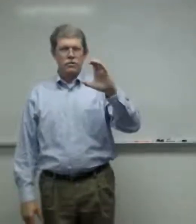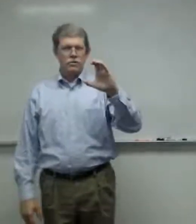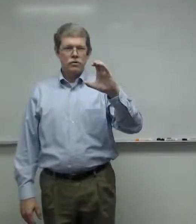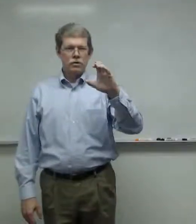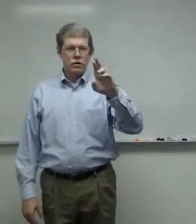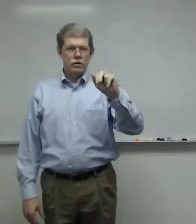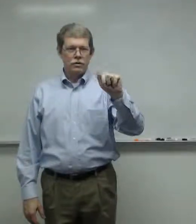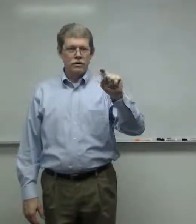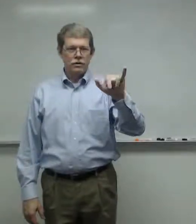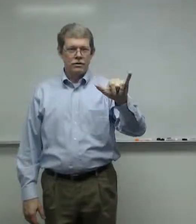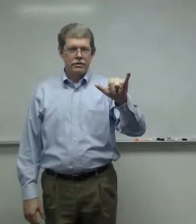Seriously?